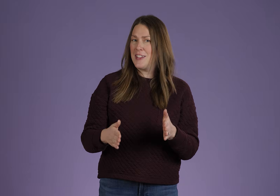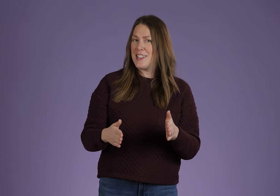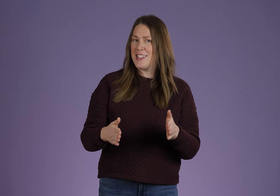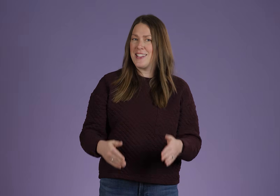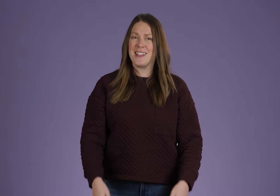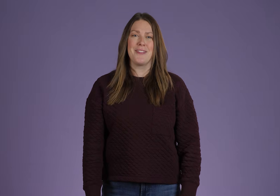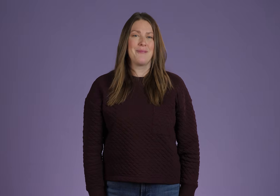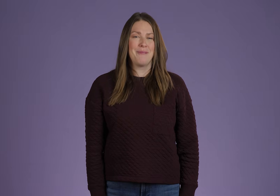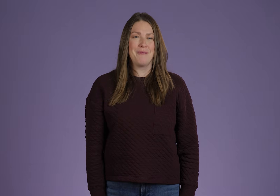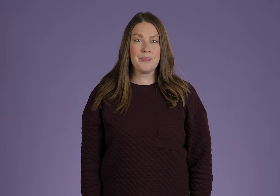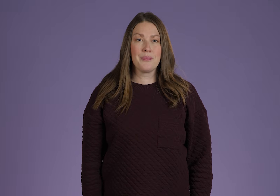Physicist.